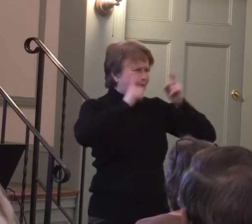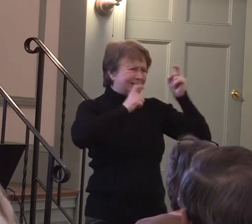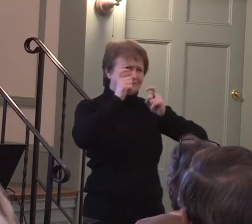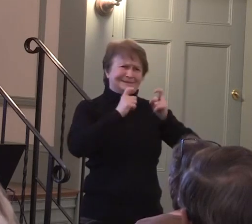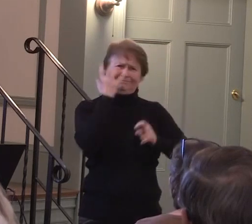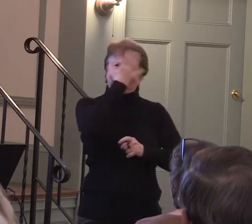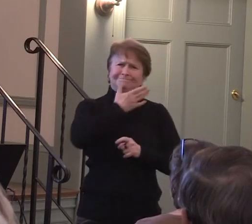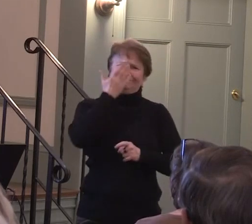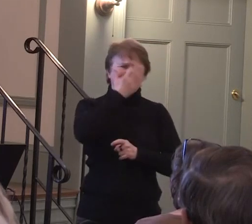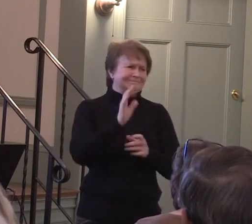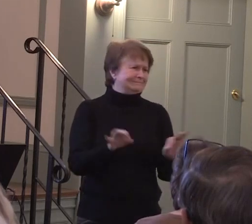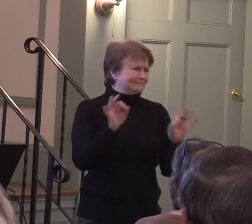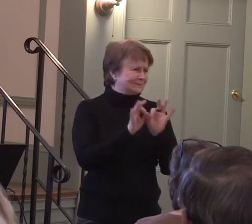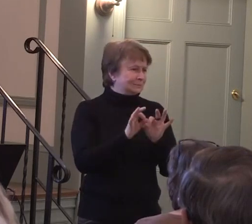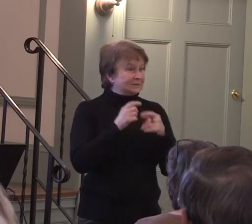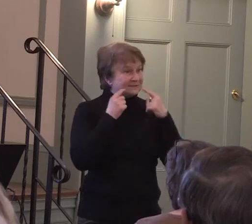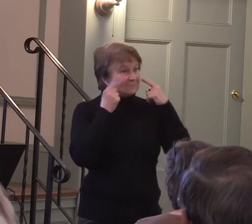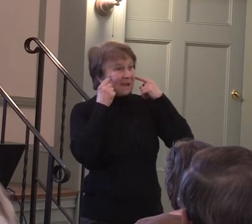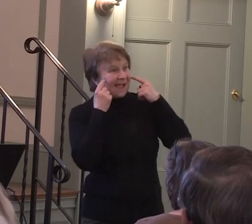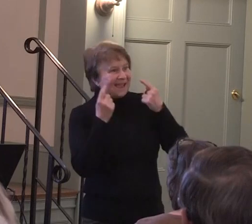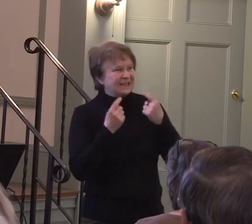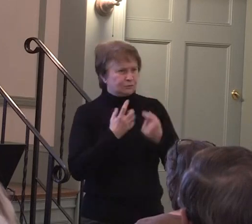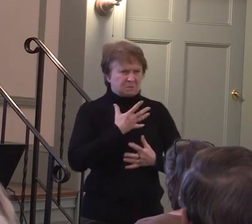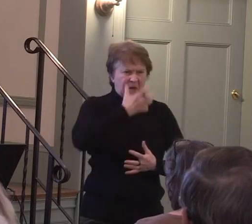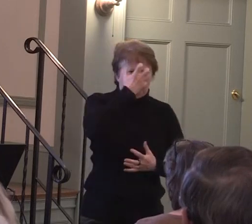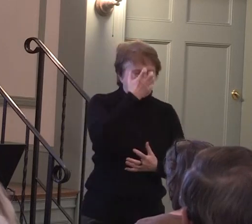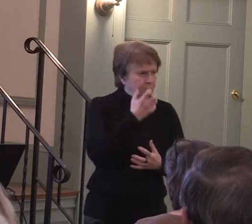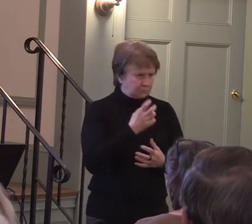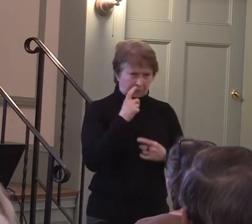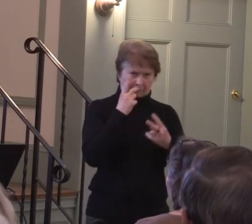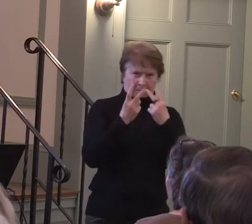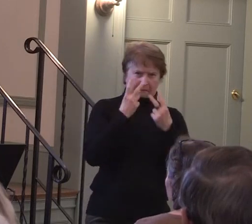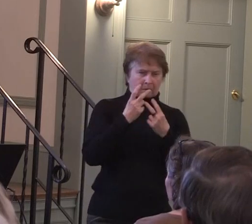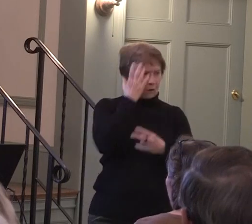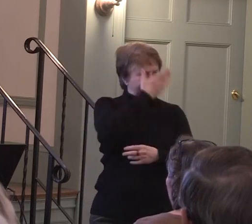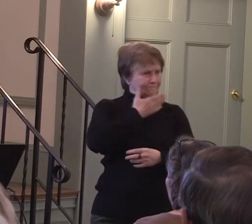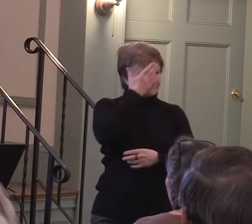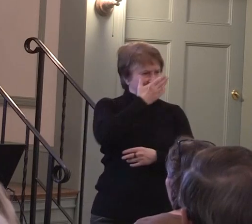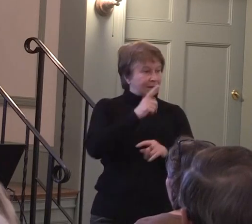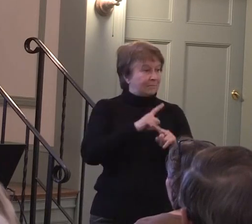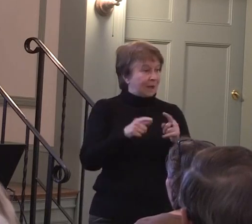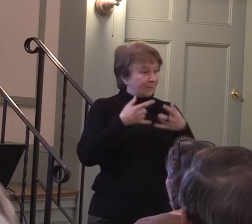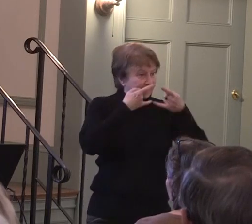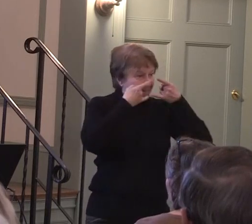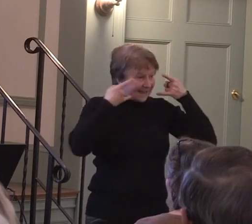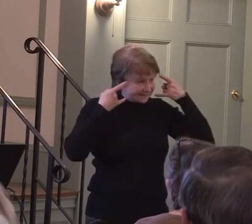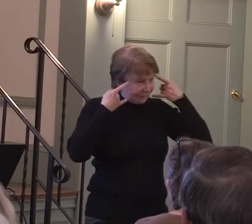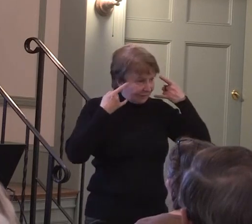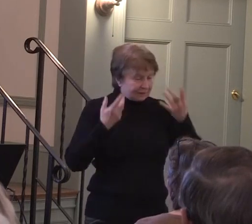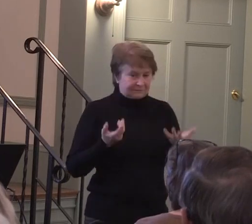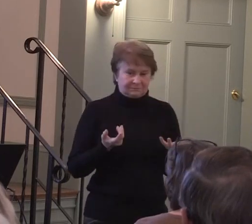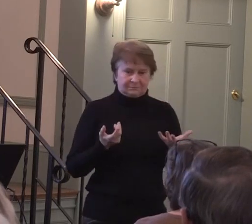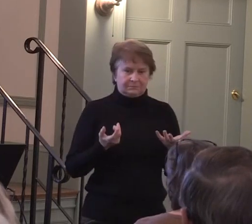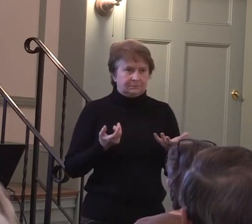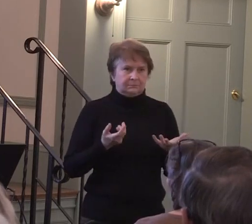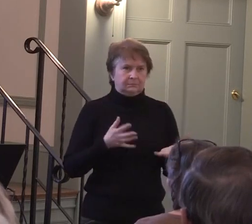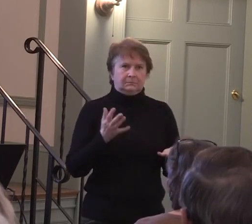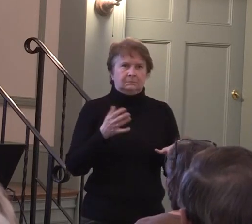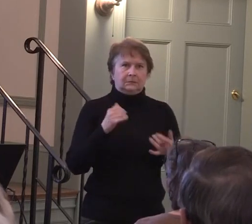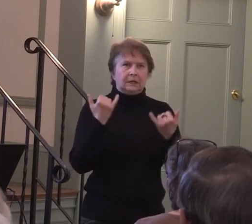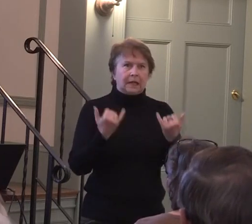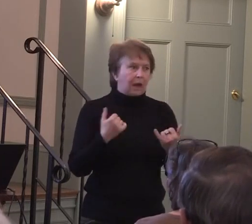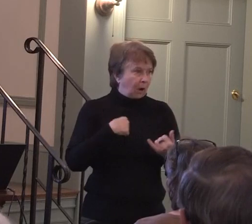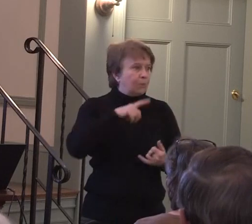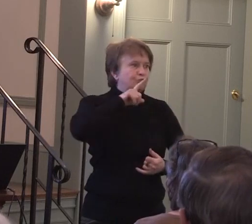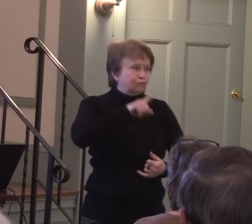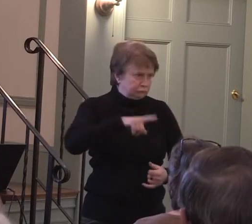lot. Someone smiles, someone's angry, you see it. But you put a mask on some, oh my God, now I'm